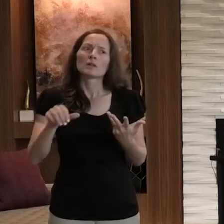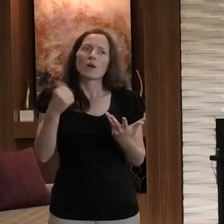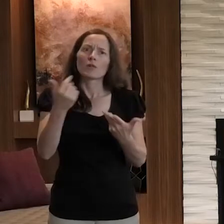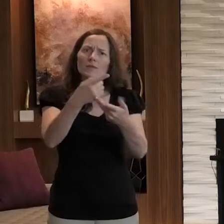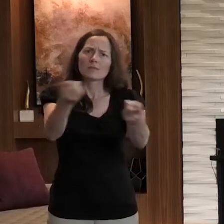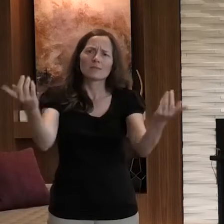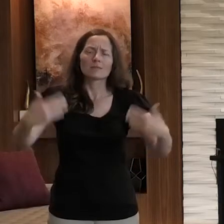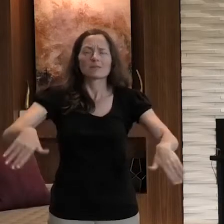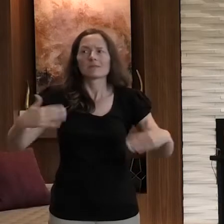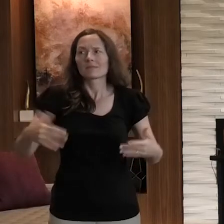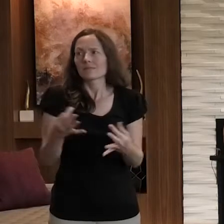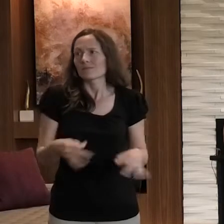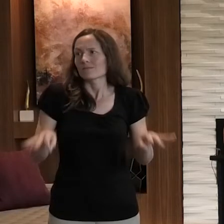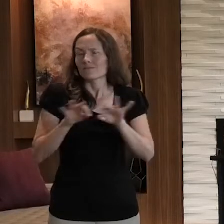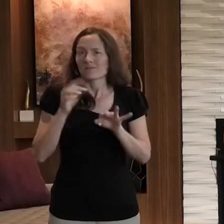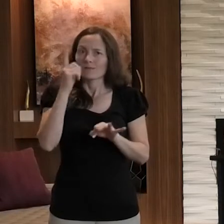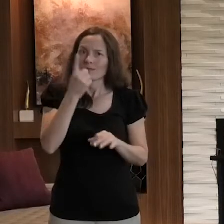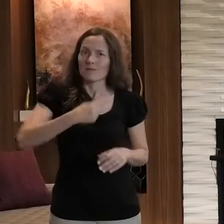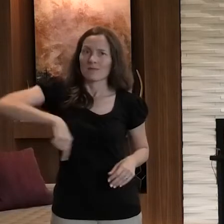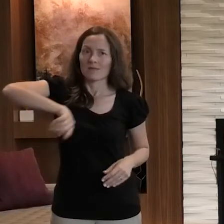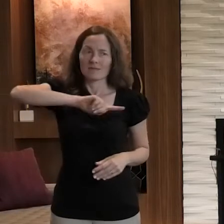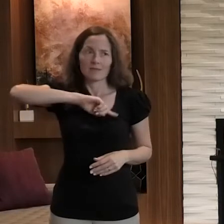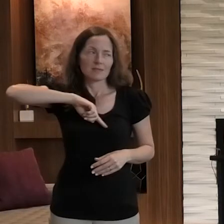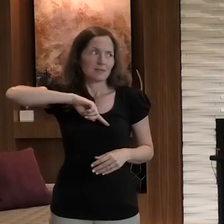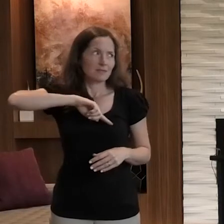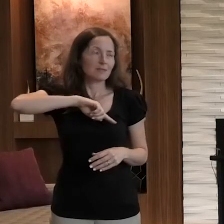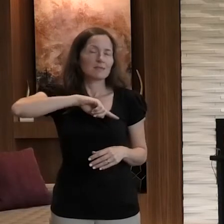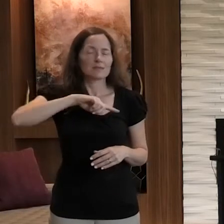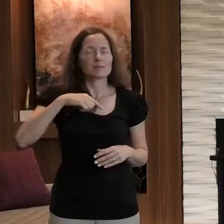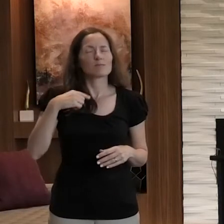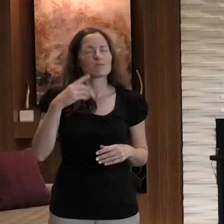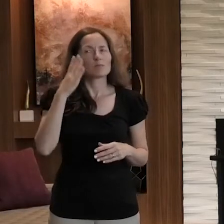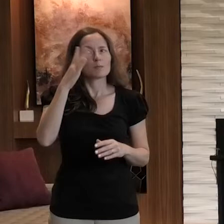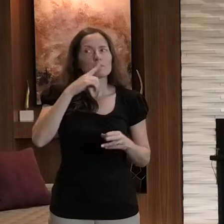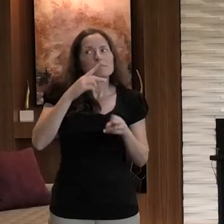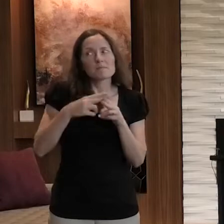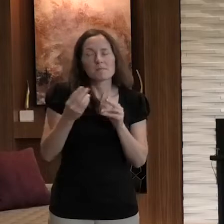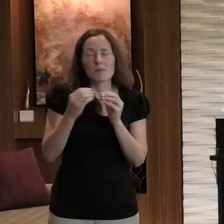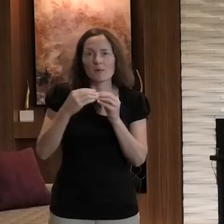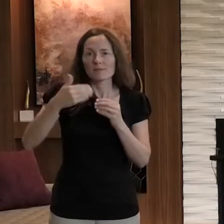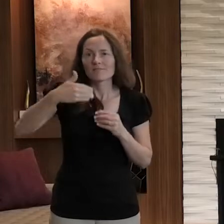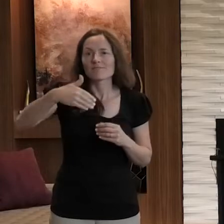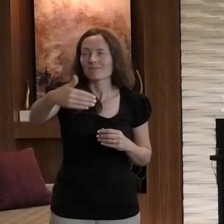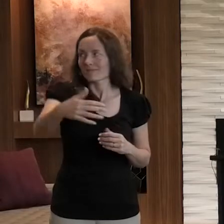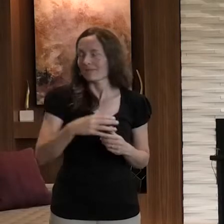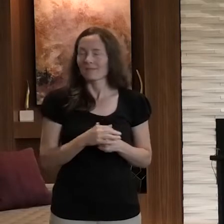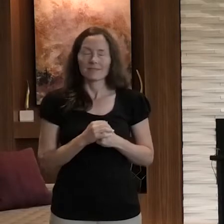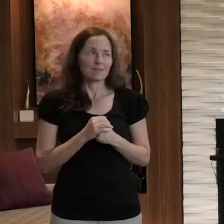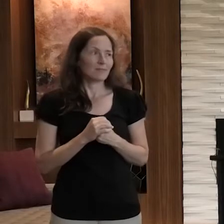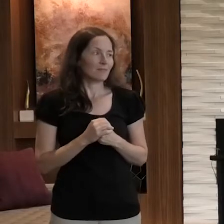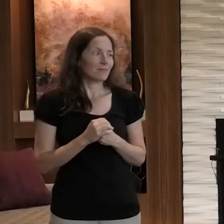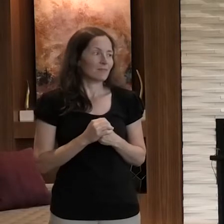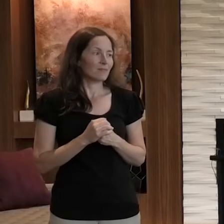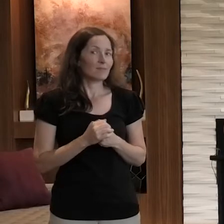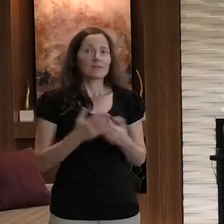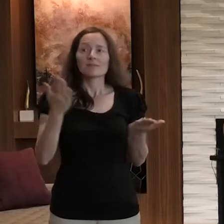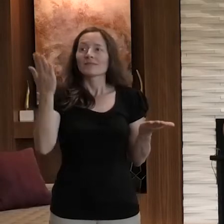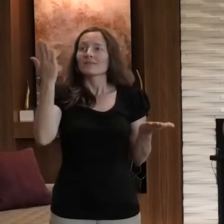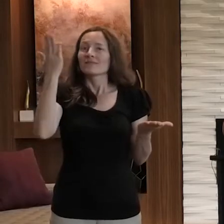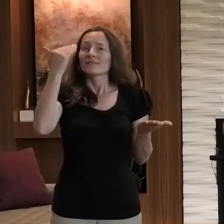very important to all of us, and we will get to that as we go along. So, why are we